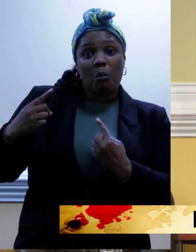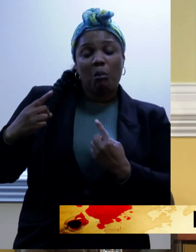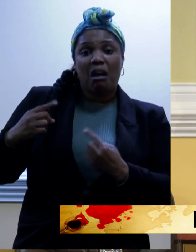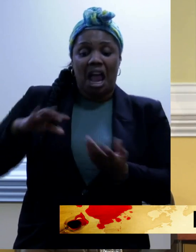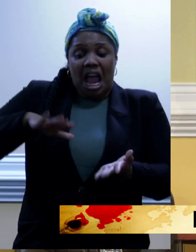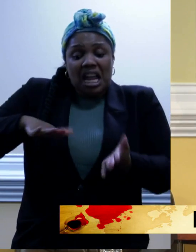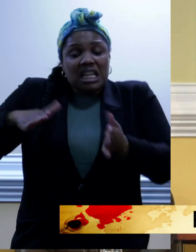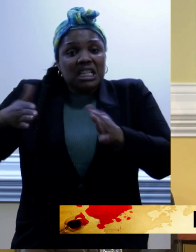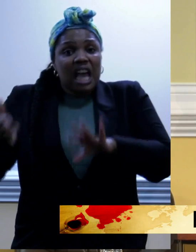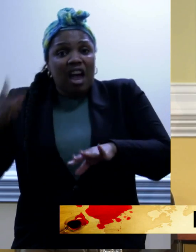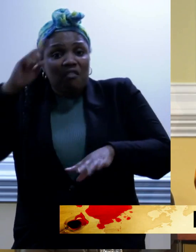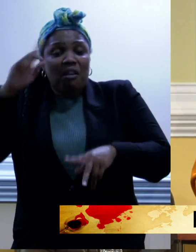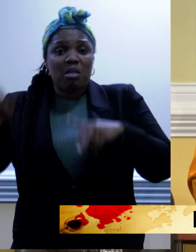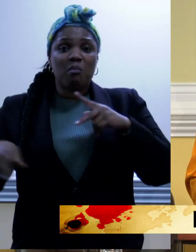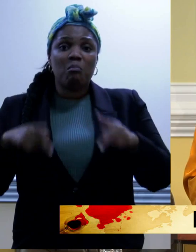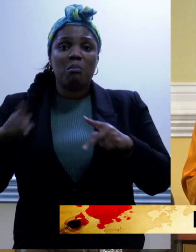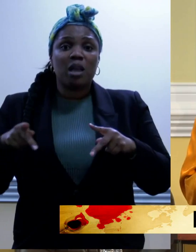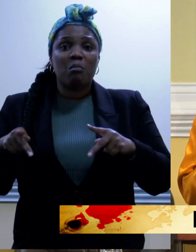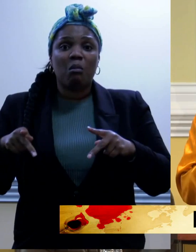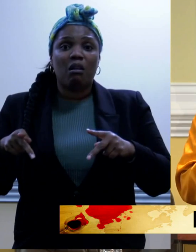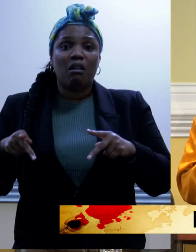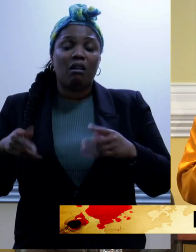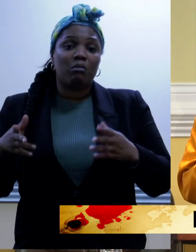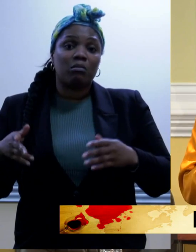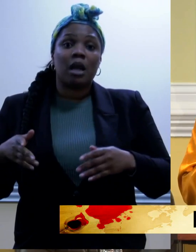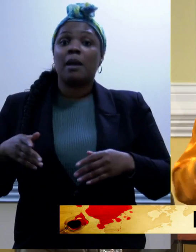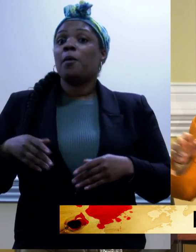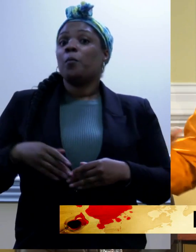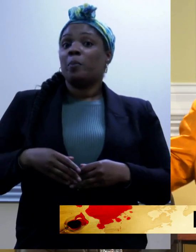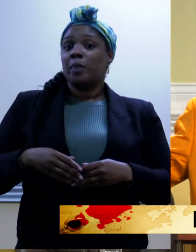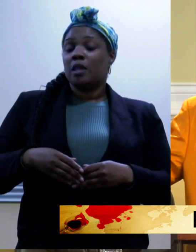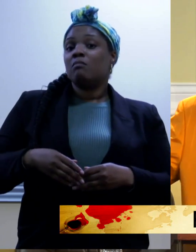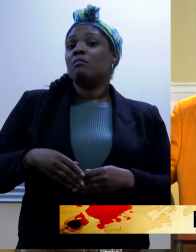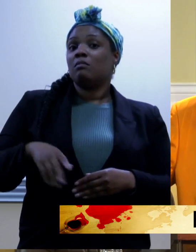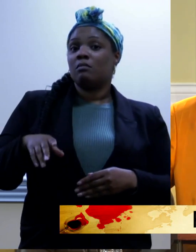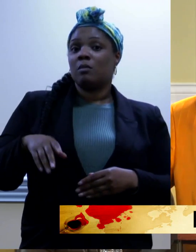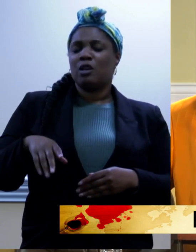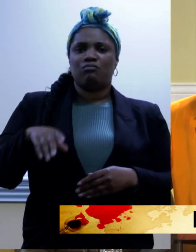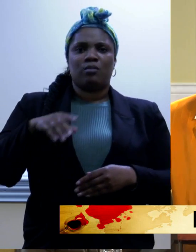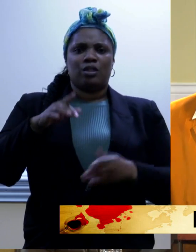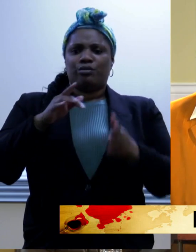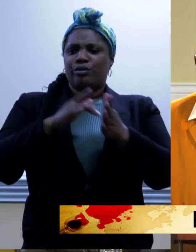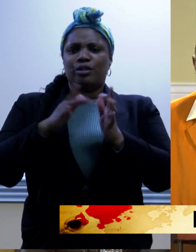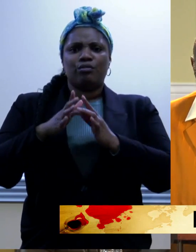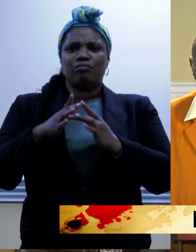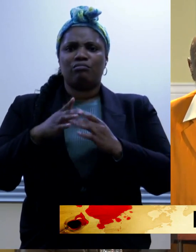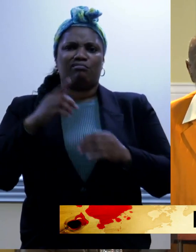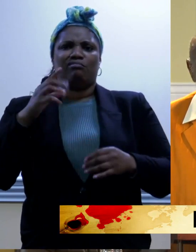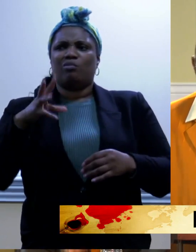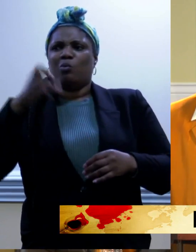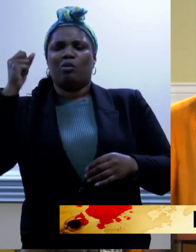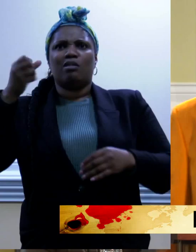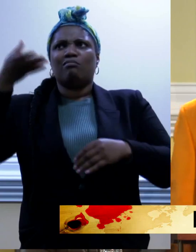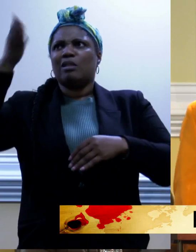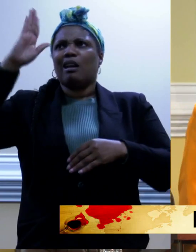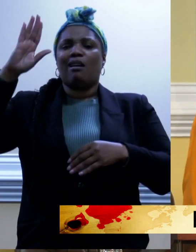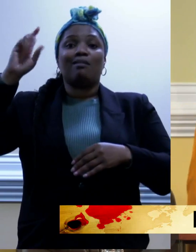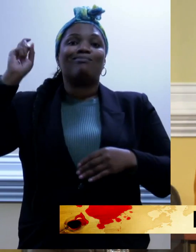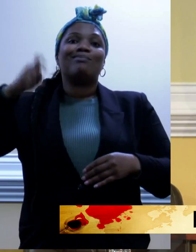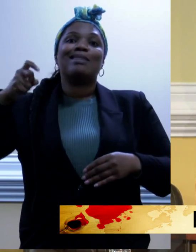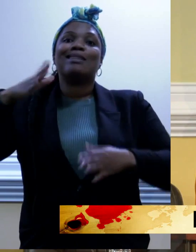and die for the people, being that he was already God, he needed a